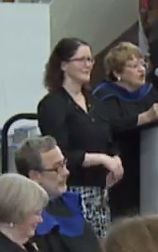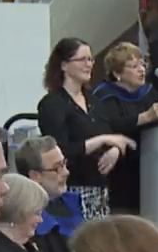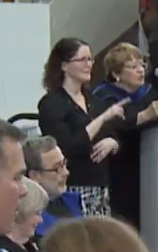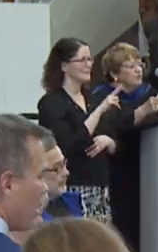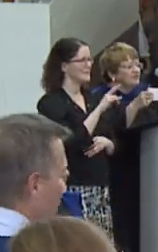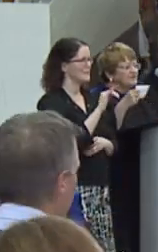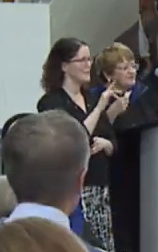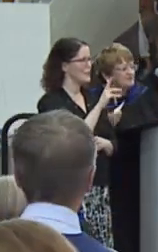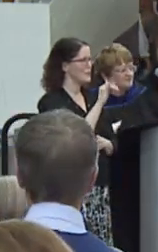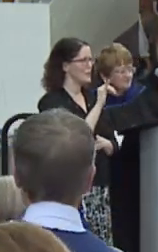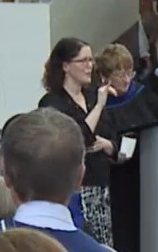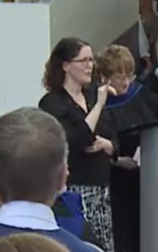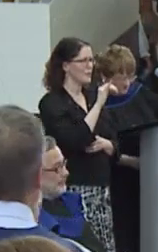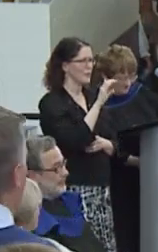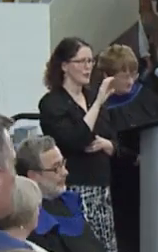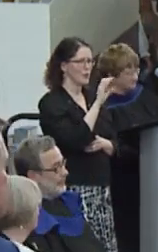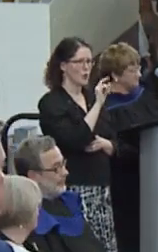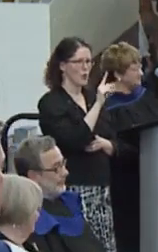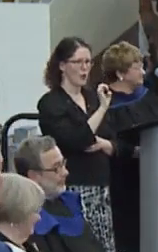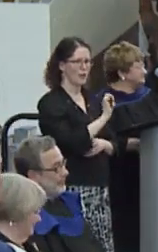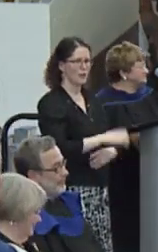Victoria Cole.